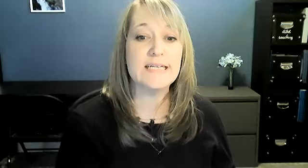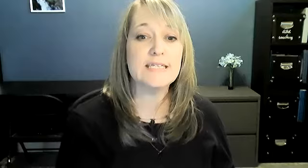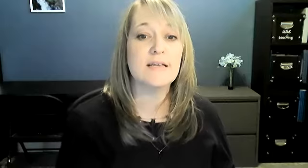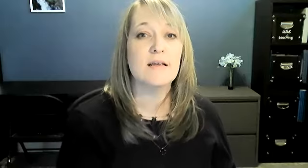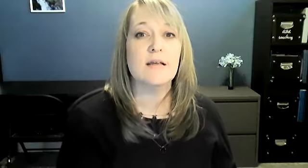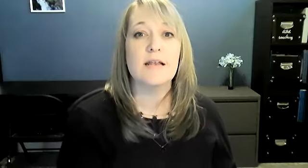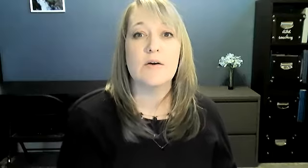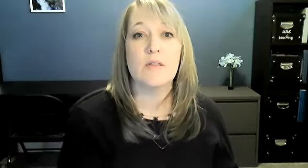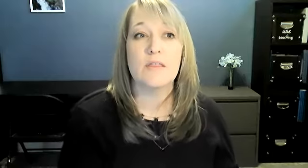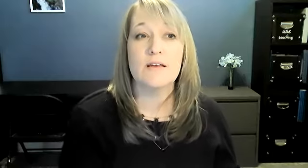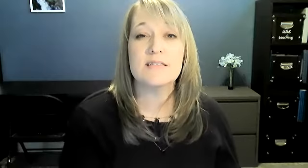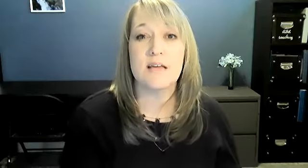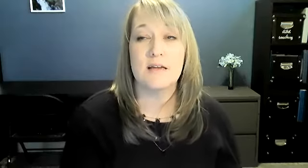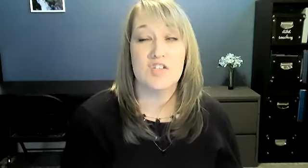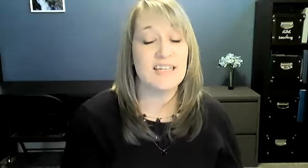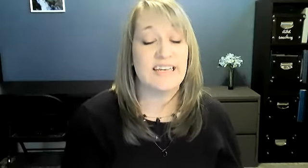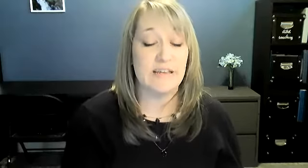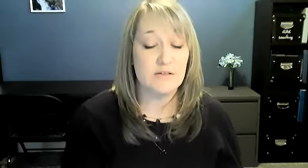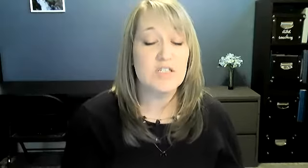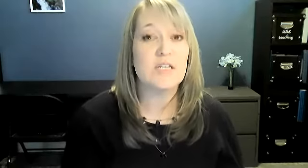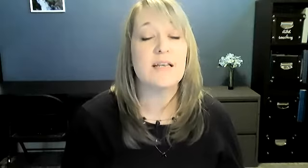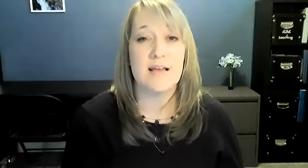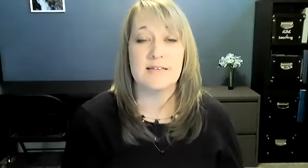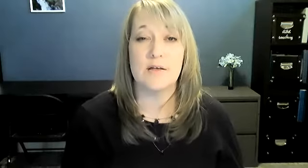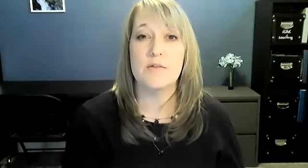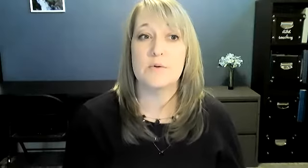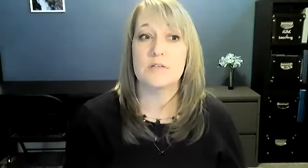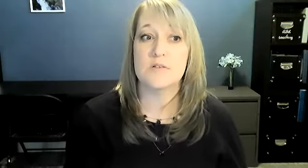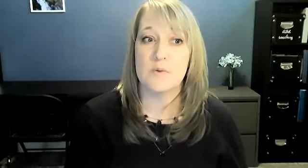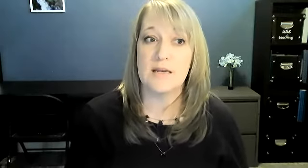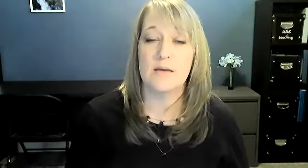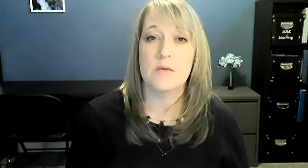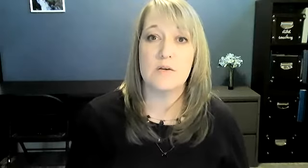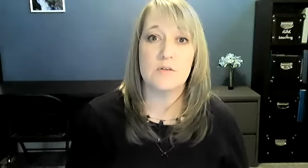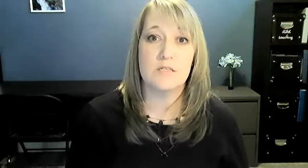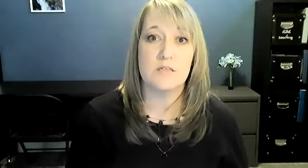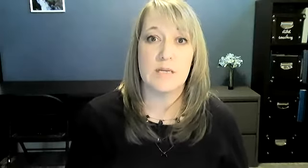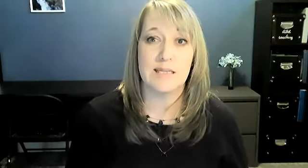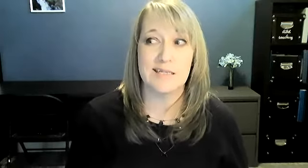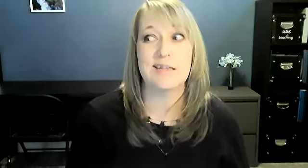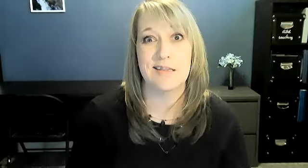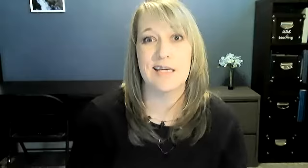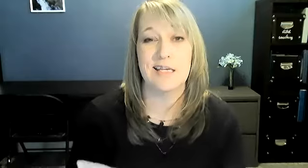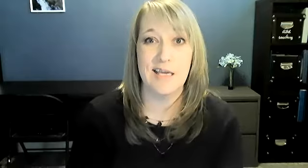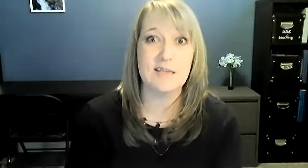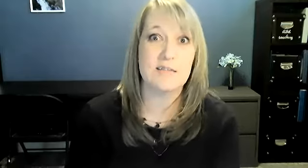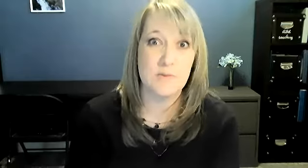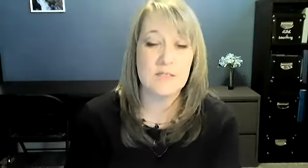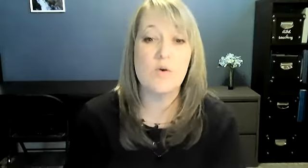Sweet. Now, this sign, just like in English, in ASL, the word sweet can be used to mean like that cake is sweet, or